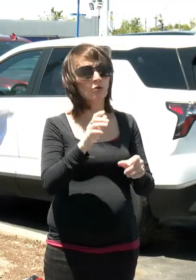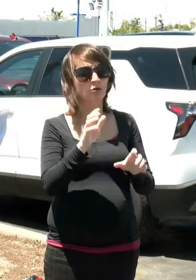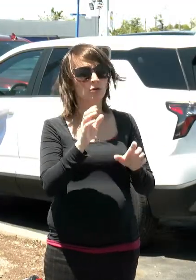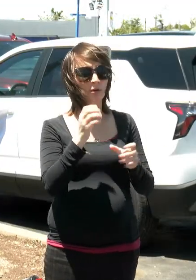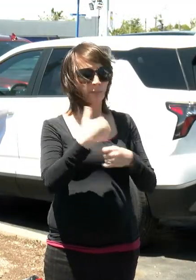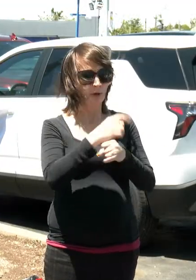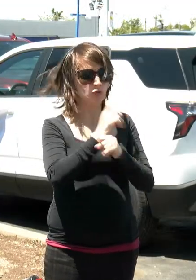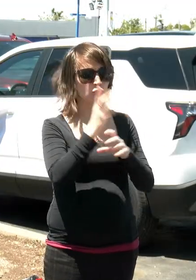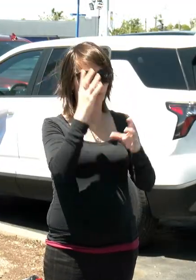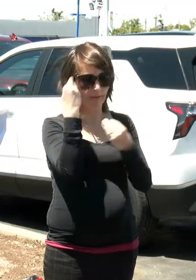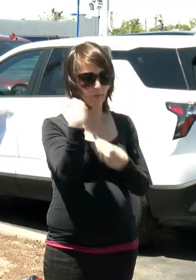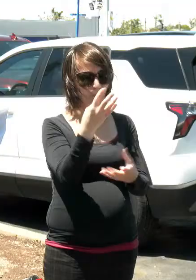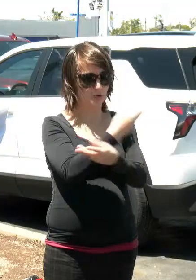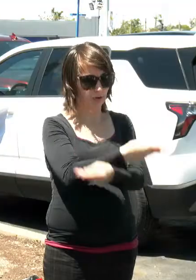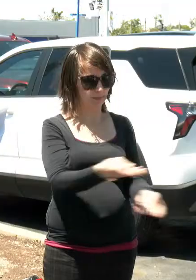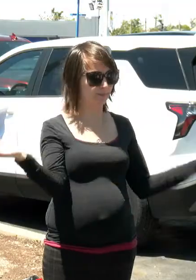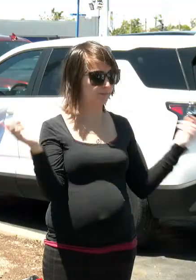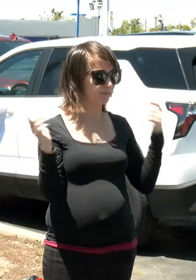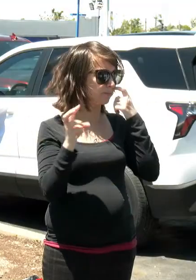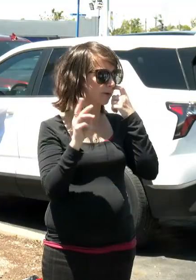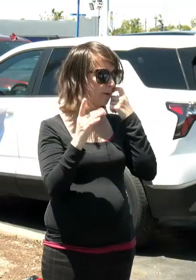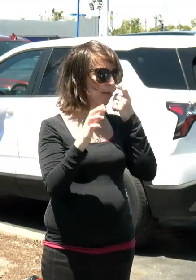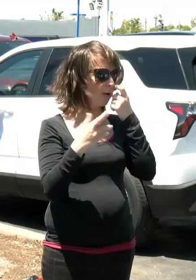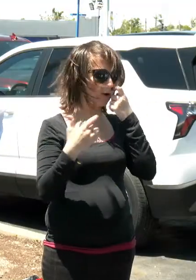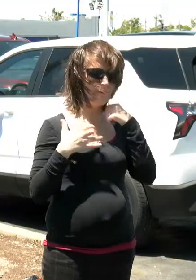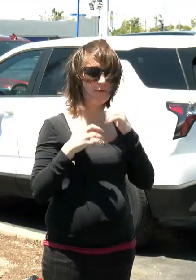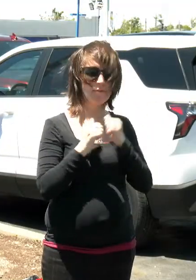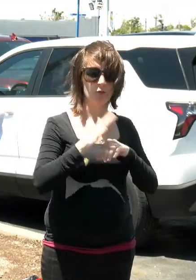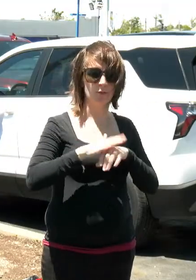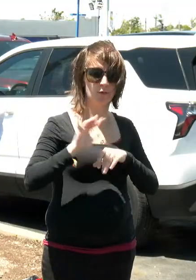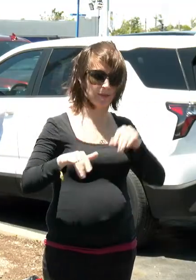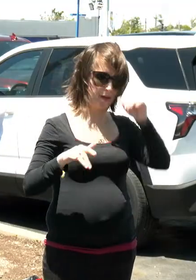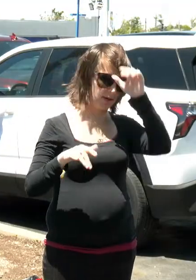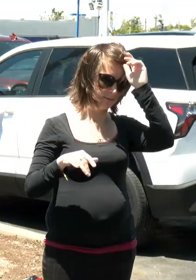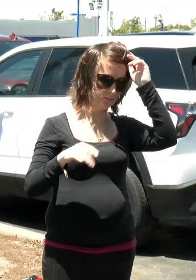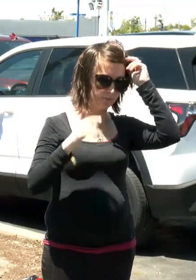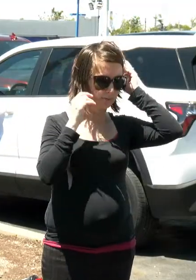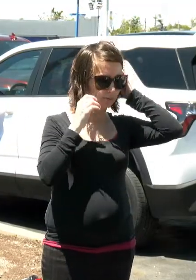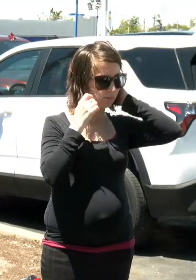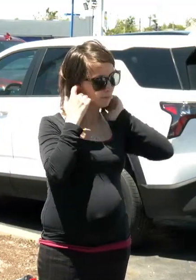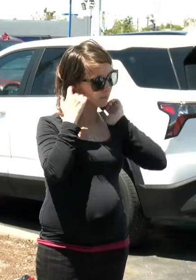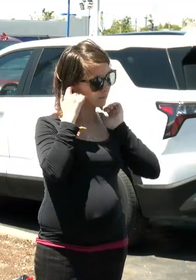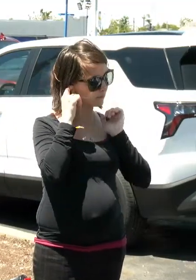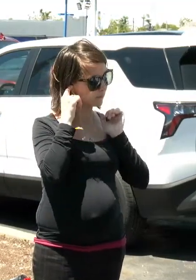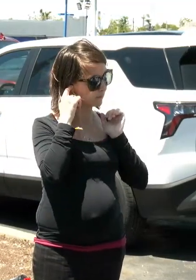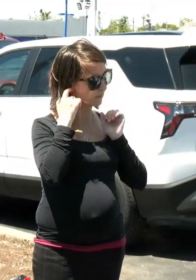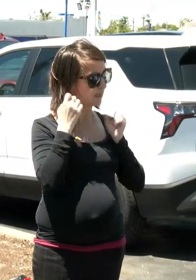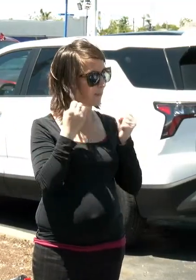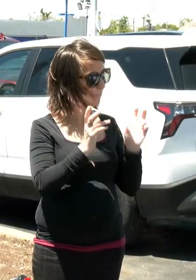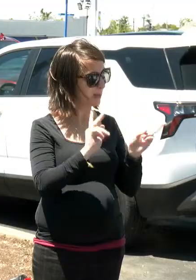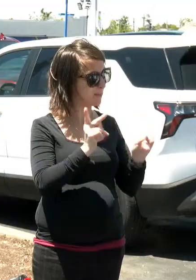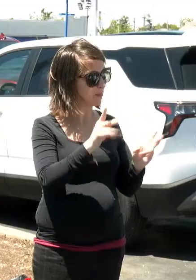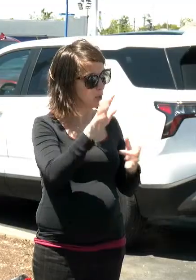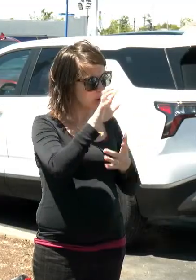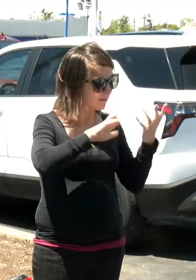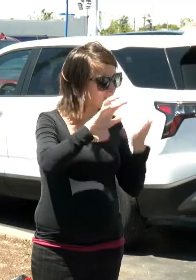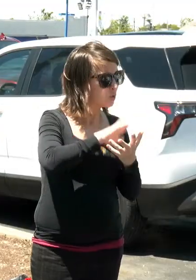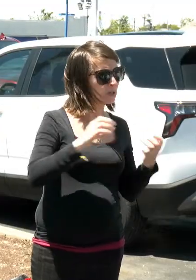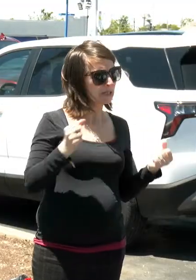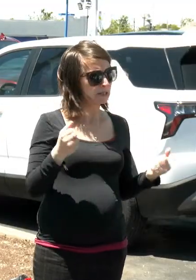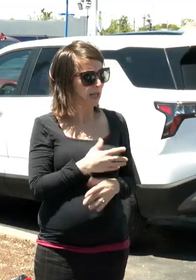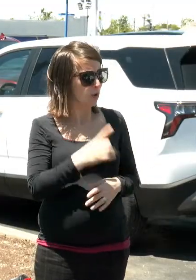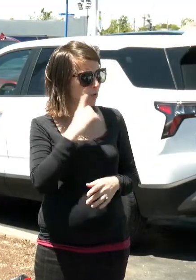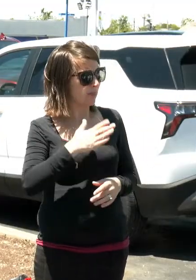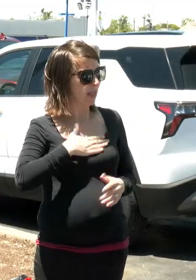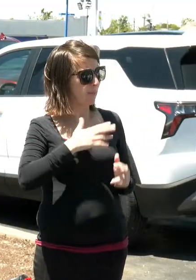is available to them, and that's the purpose of this. Mayor, I have a follow-up on that actually. So a lot of people are confused, they're scared, they assume that their building is already